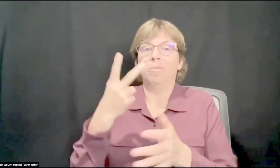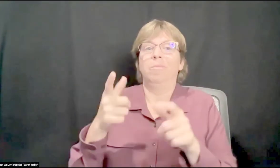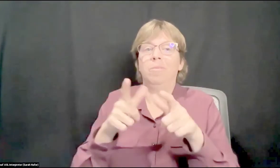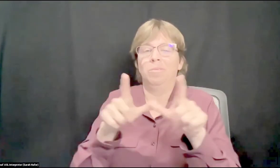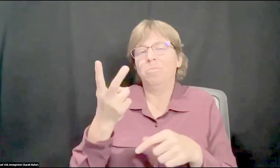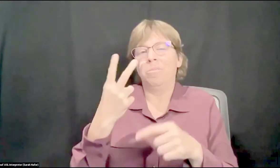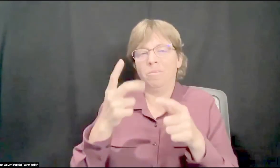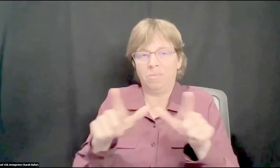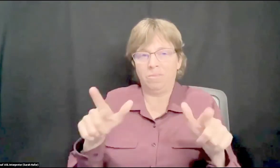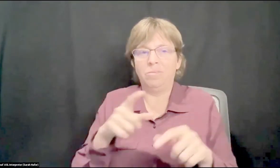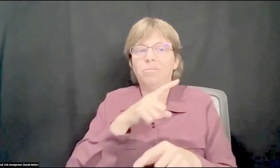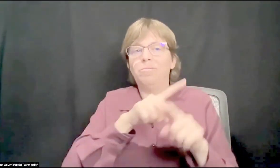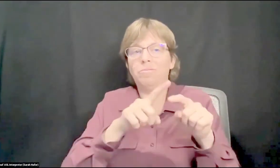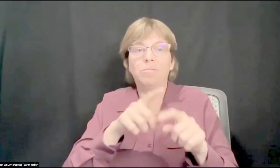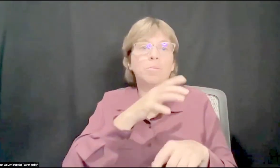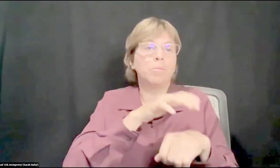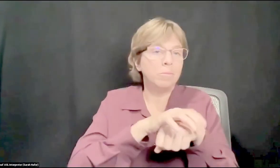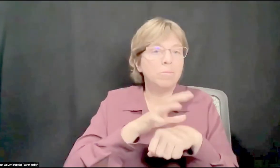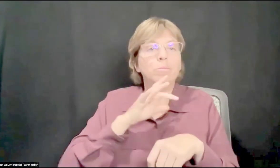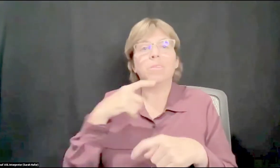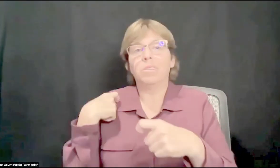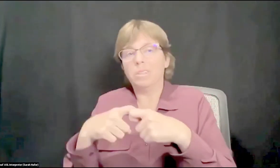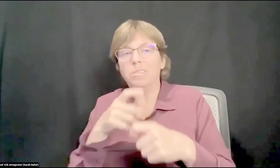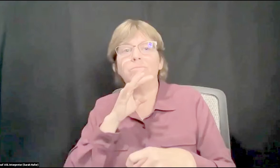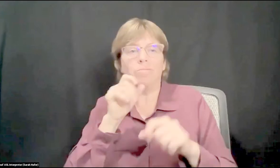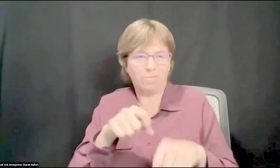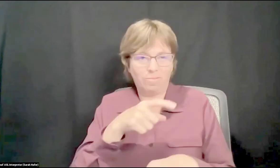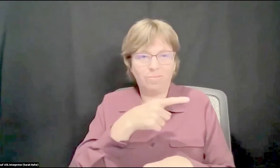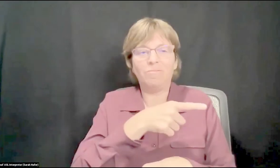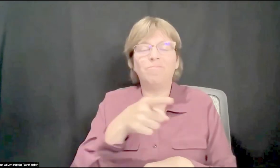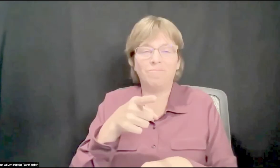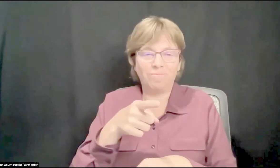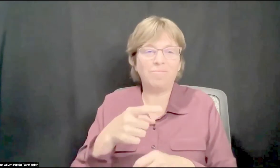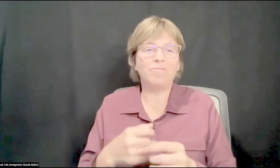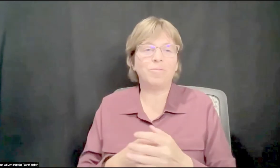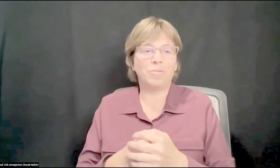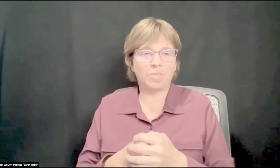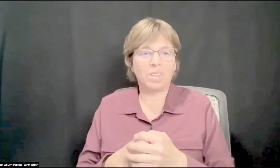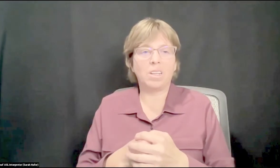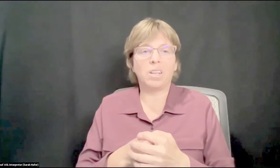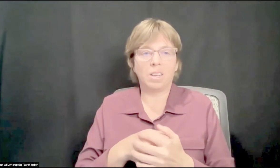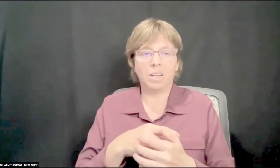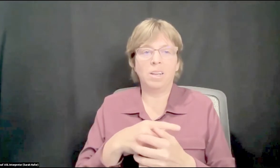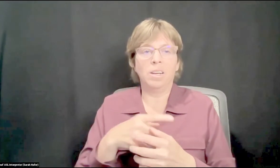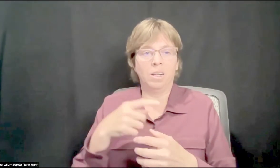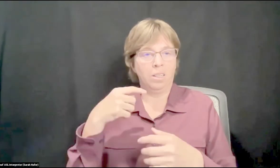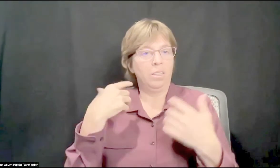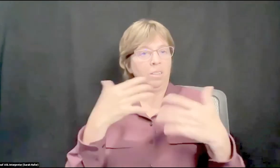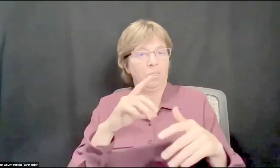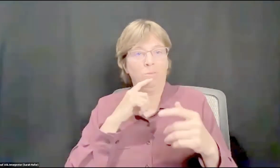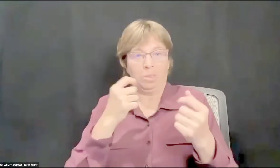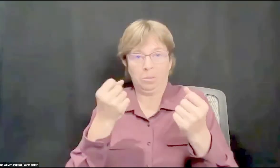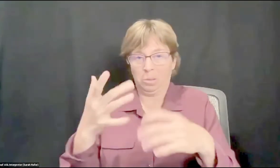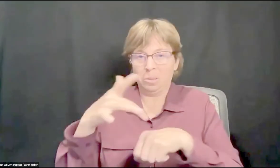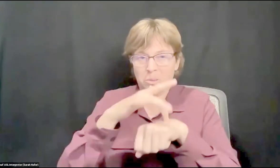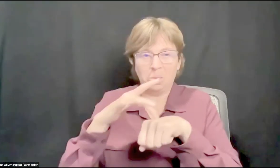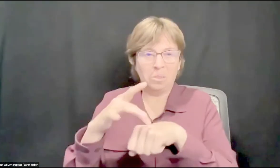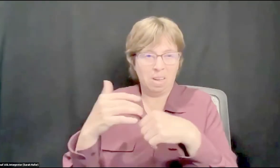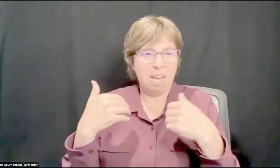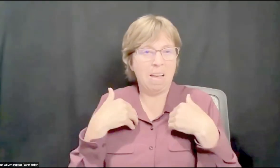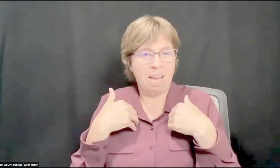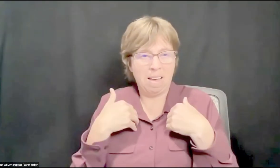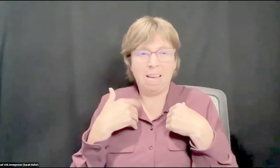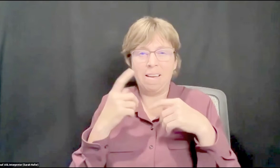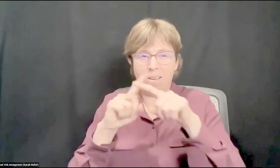many different places that you can go for information or to find resources. And families